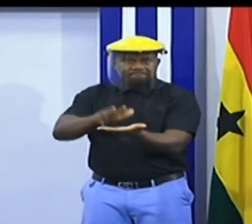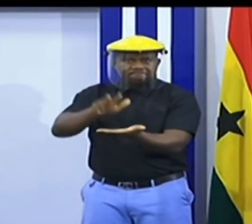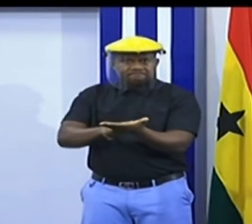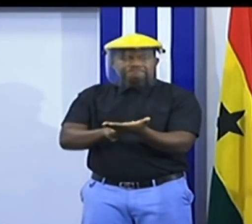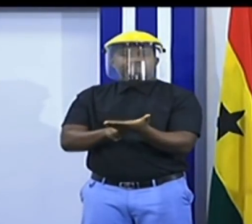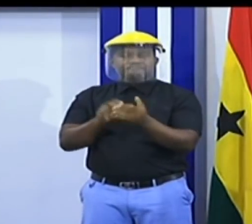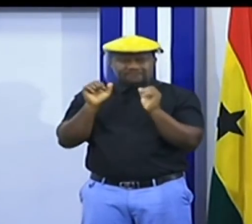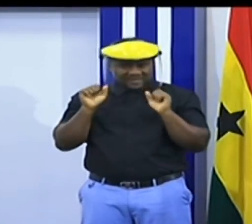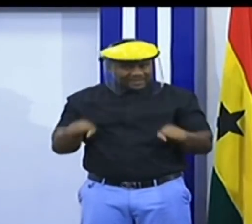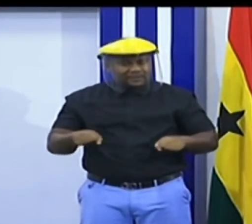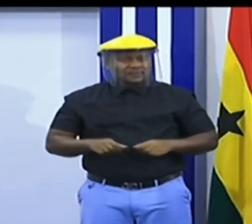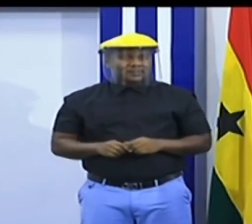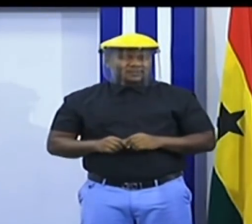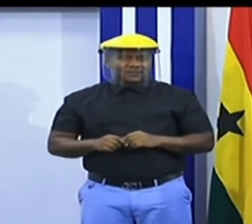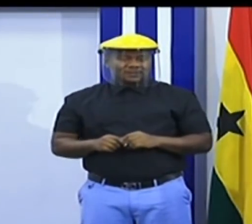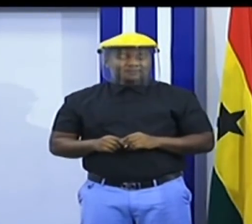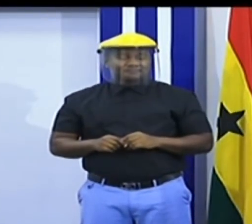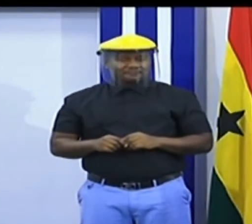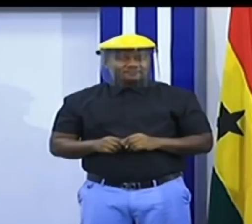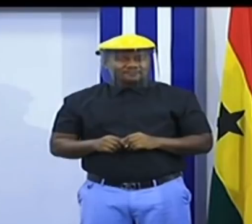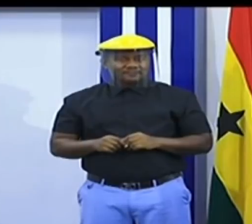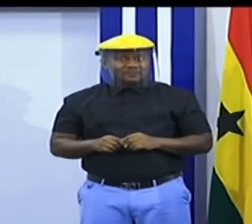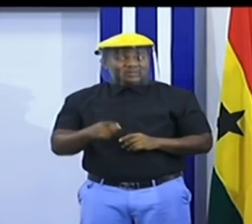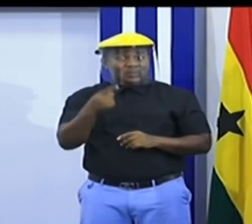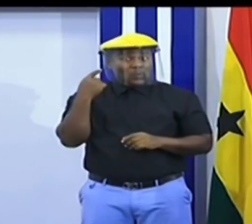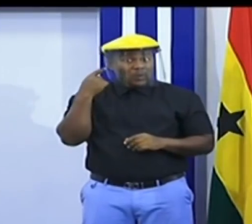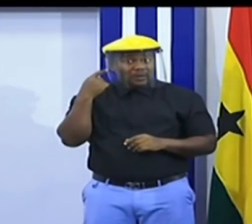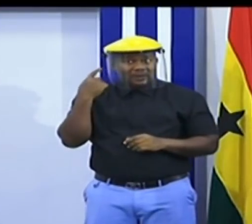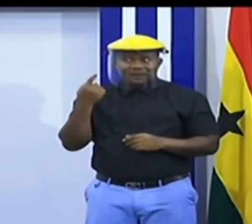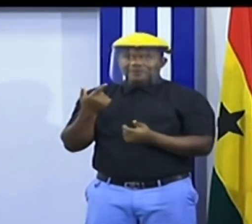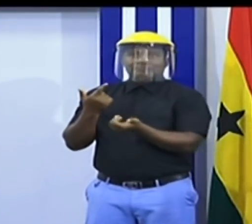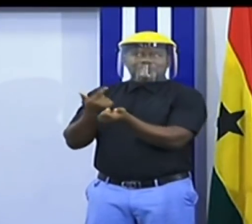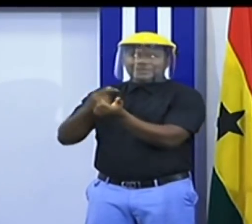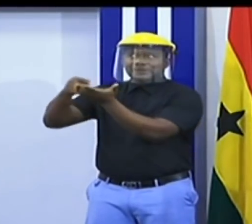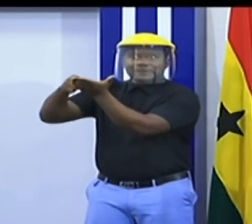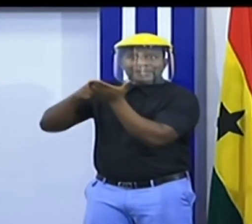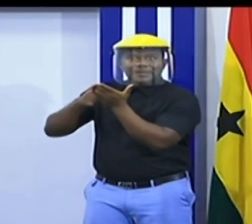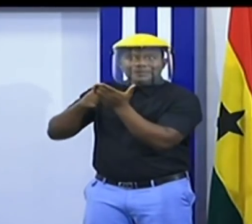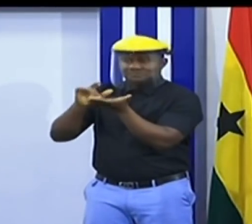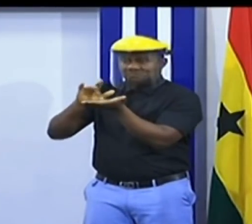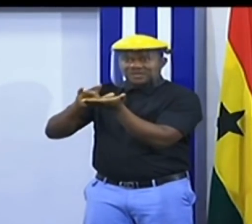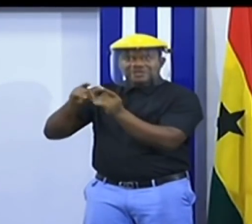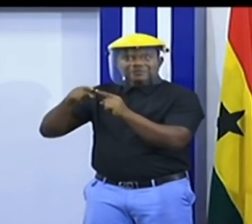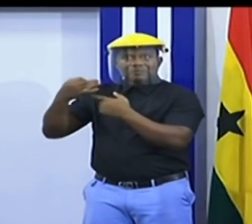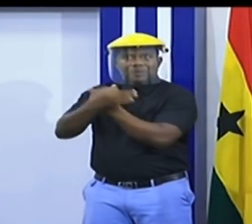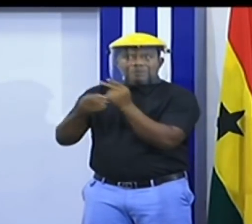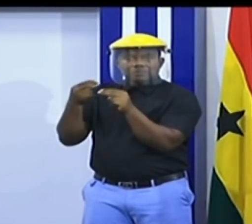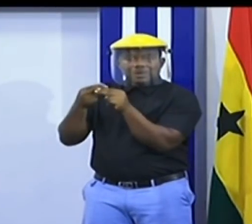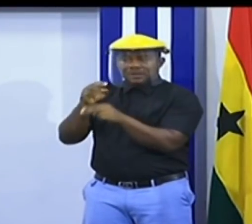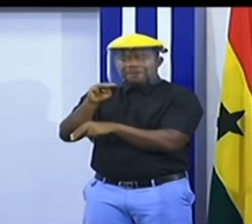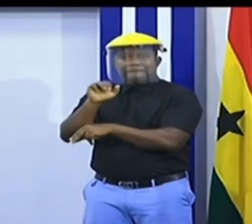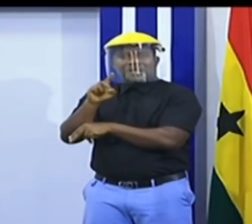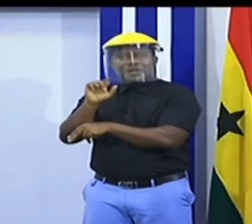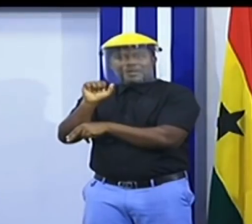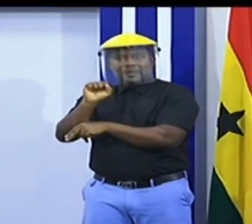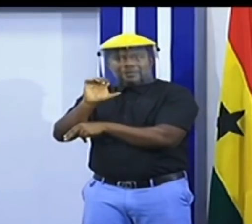the clinicians. So I just want to be clear, the reports that Ghana has requested for, or that we have received and we are testing